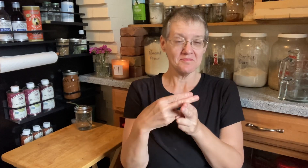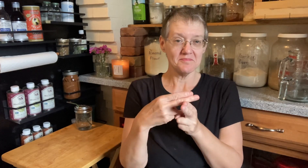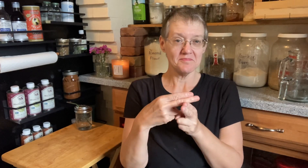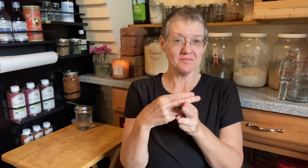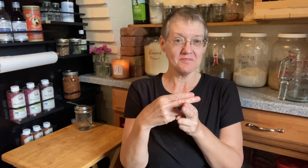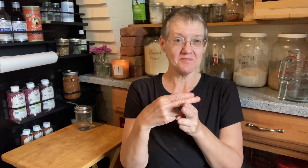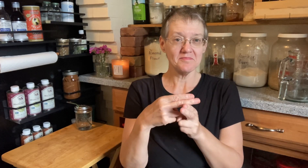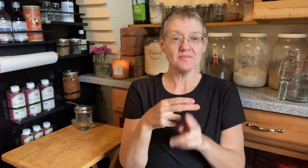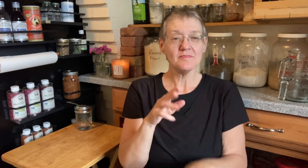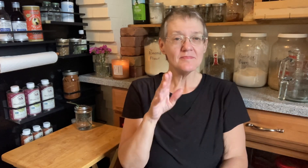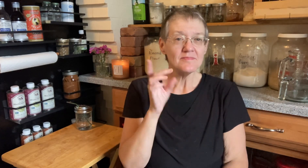pounds.